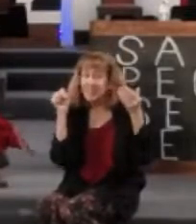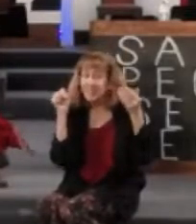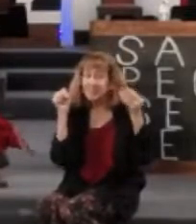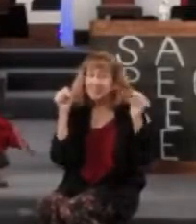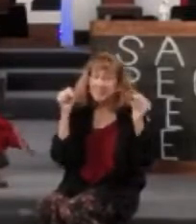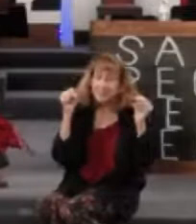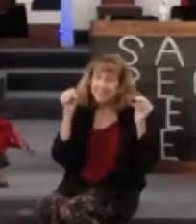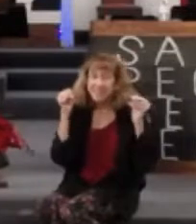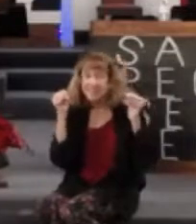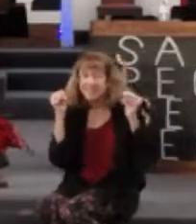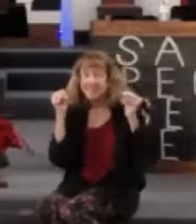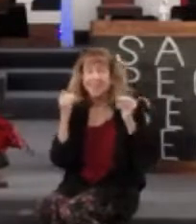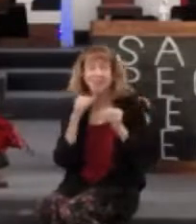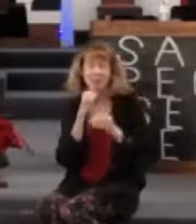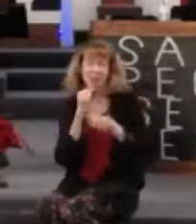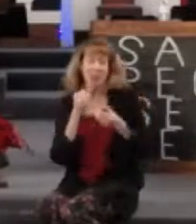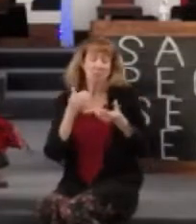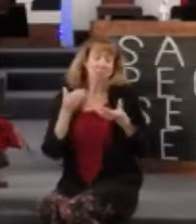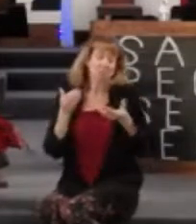If not,